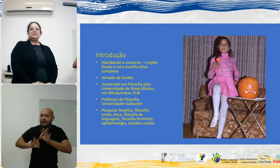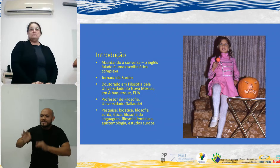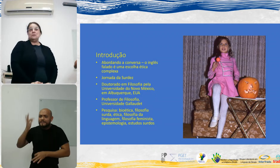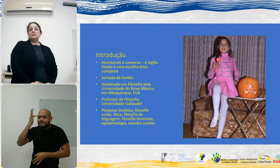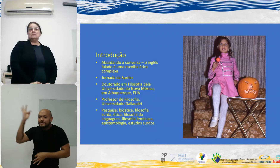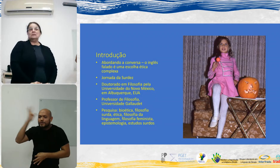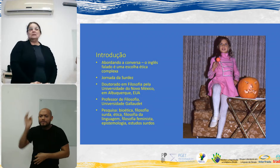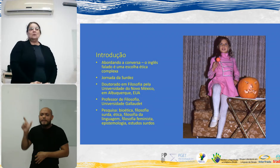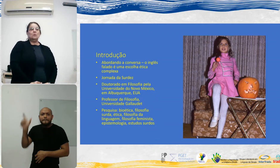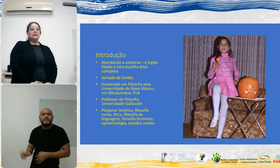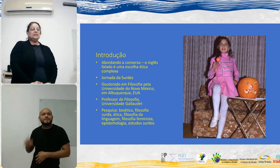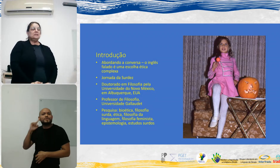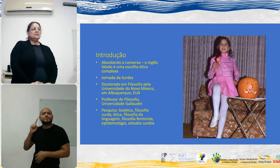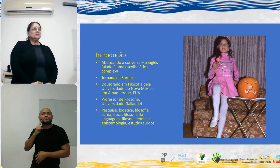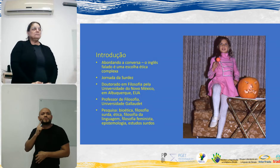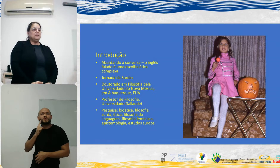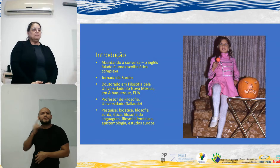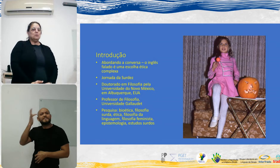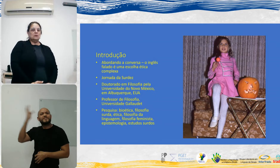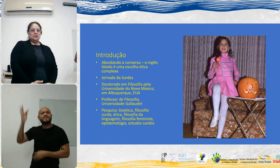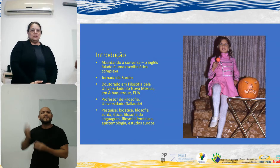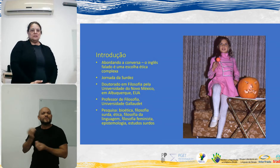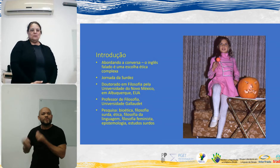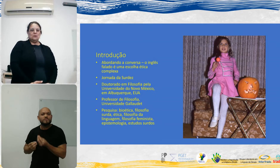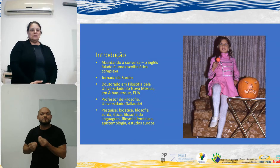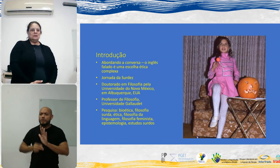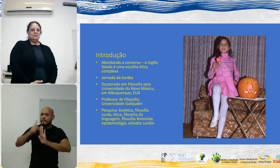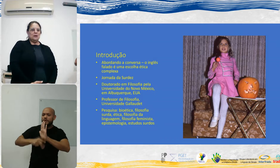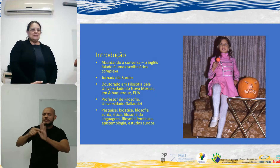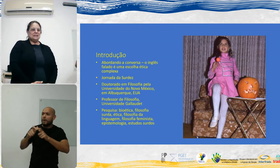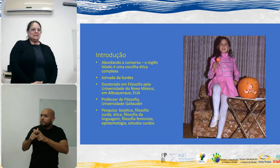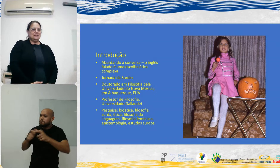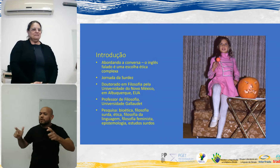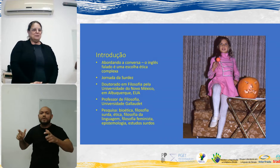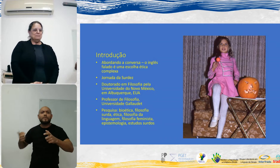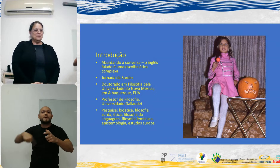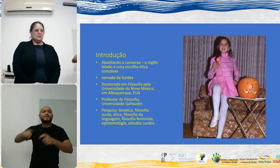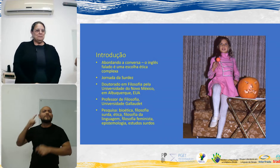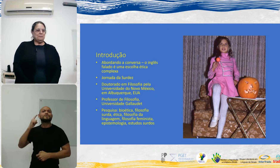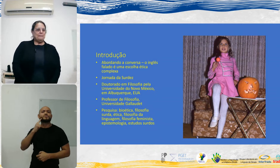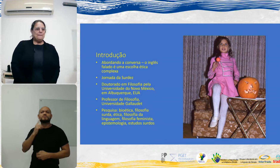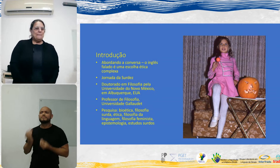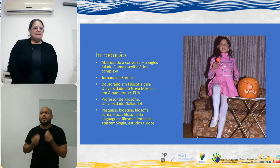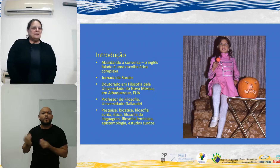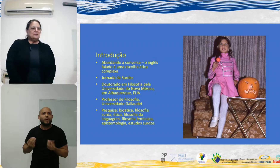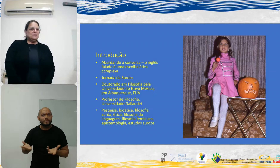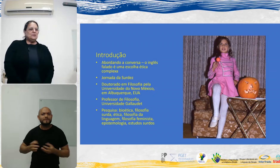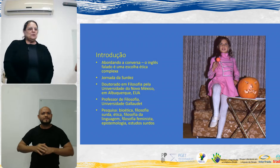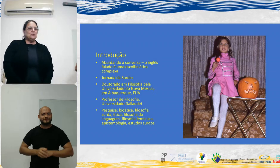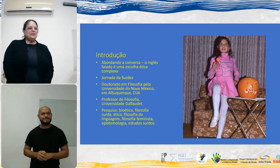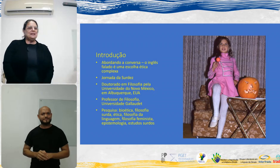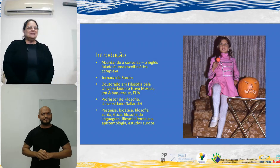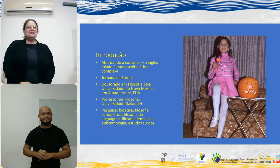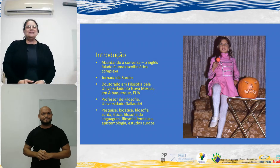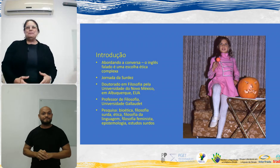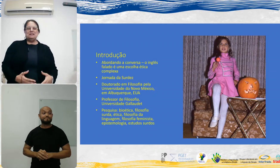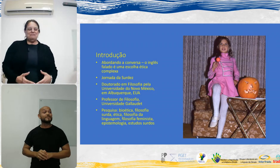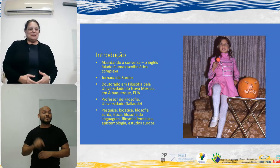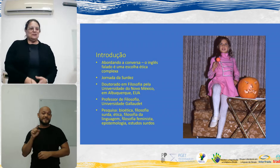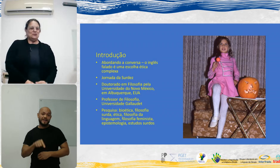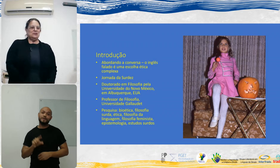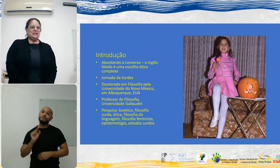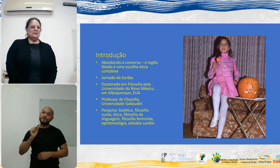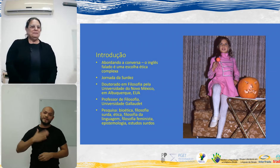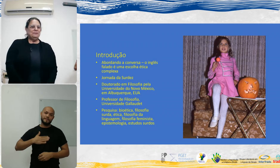deaf people? What is this big project for us as deaf people? So that's a little bit